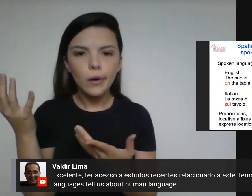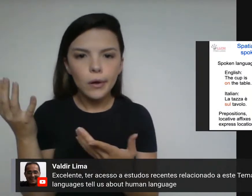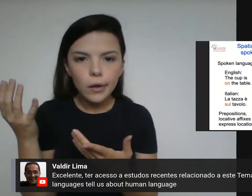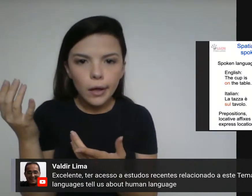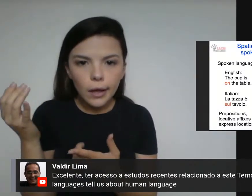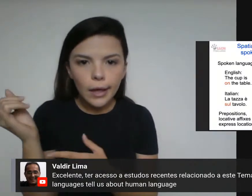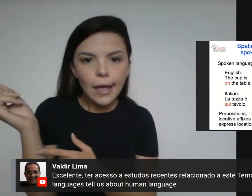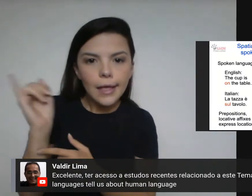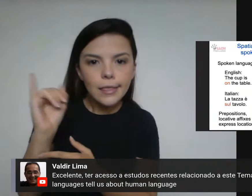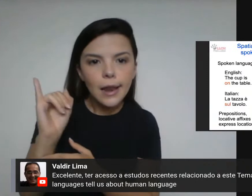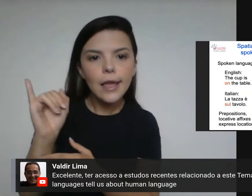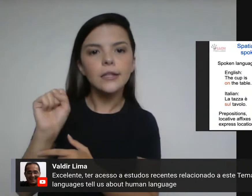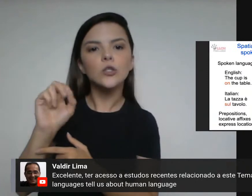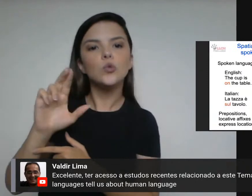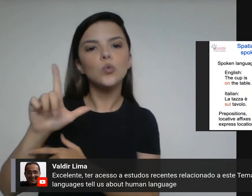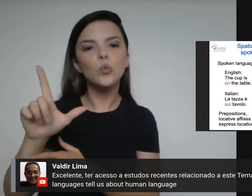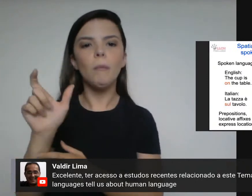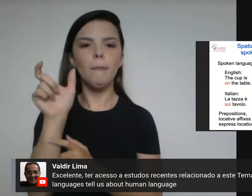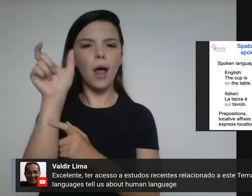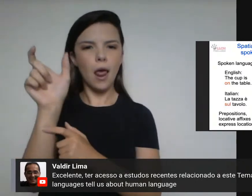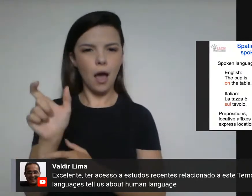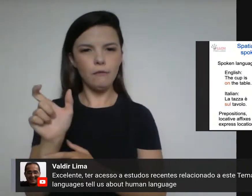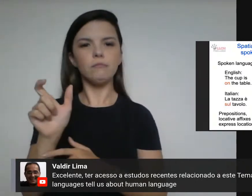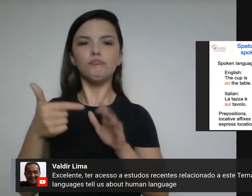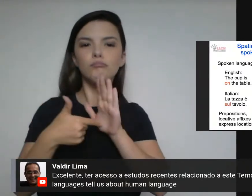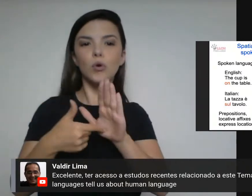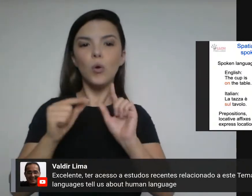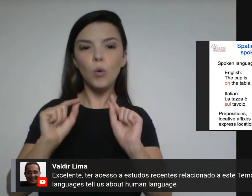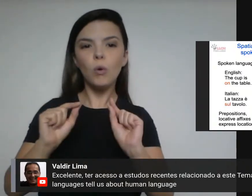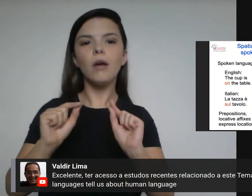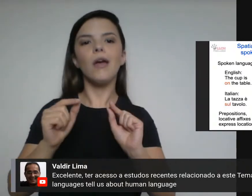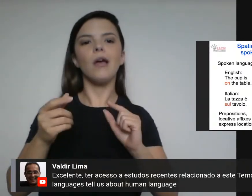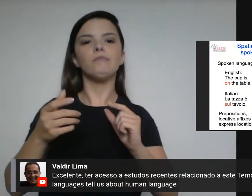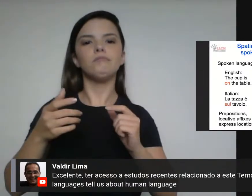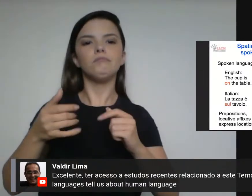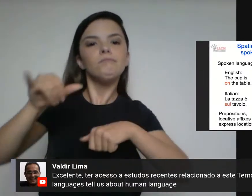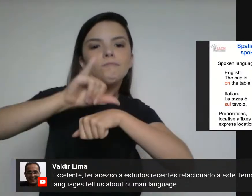with sul as the preposition that encodes that relationship.